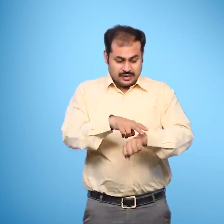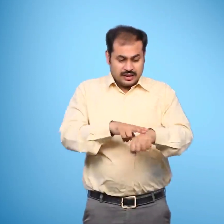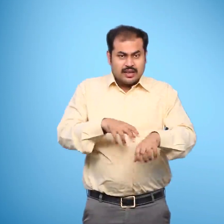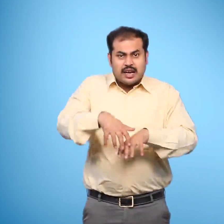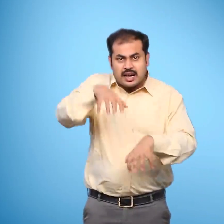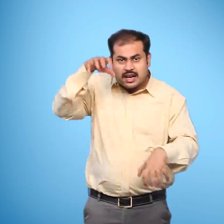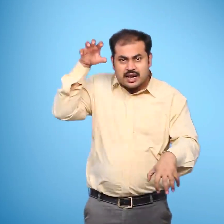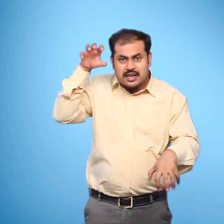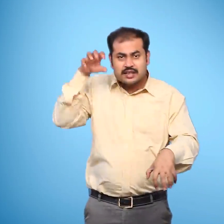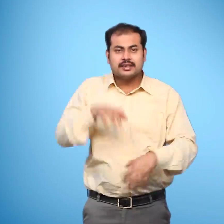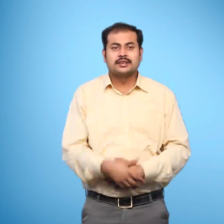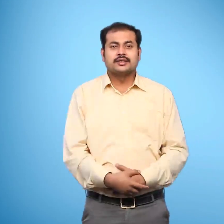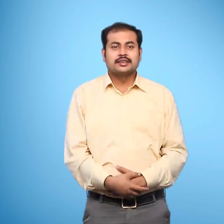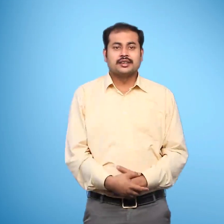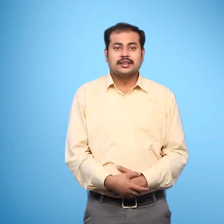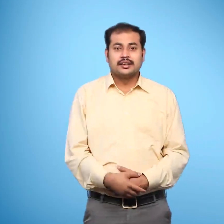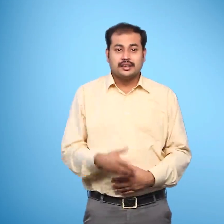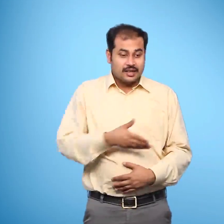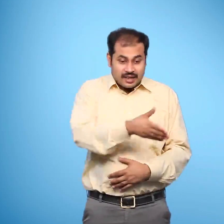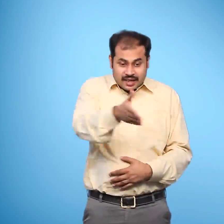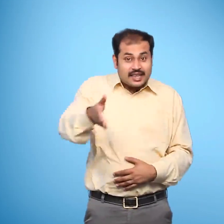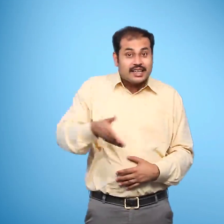and tiger came to play.